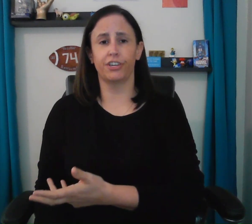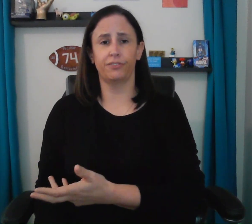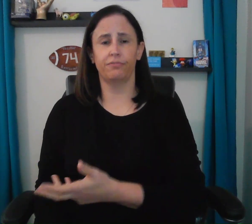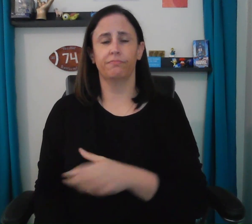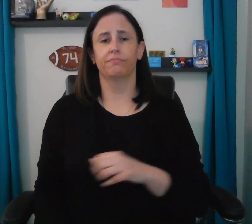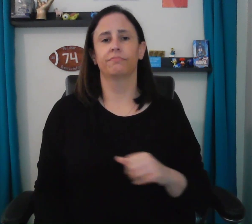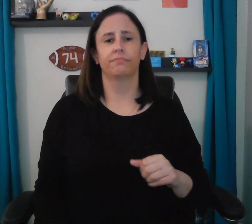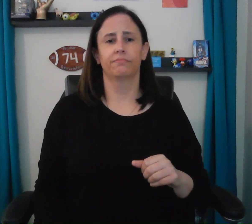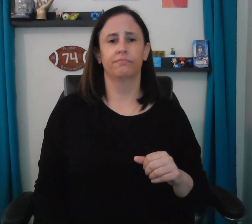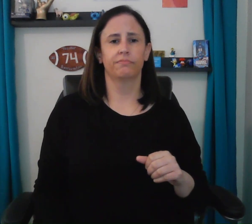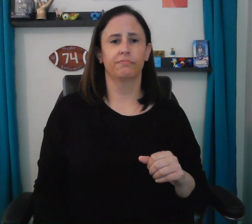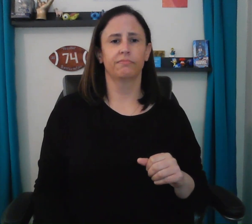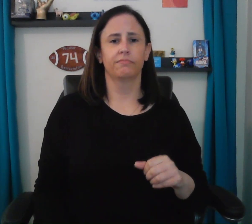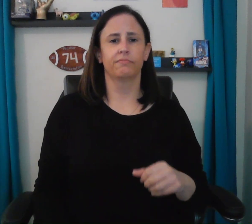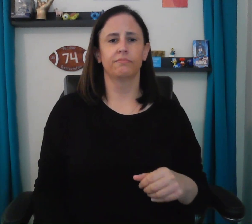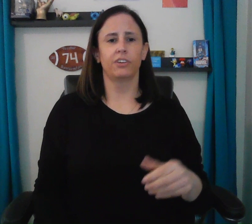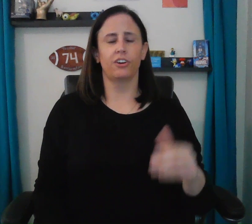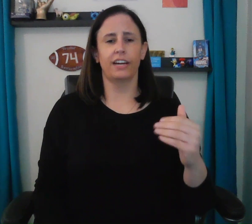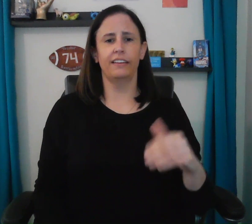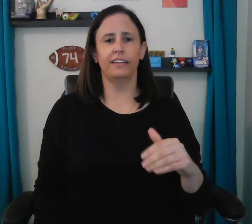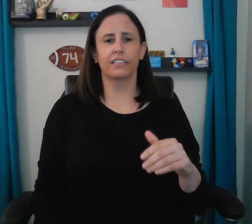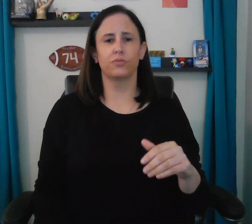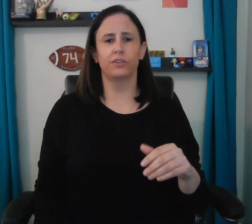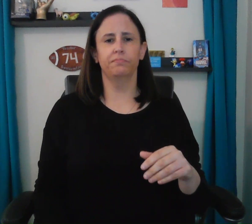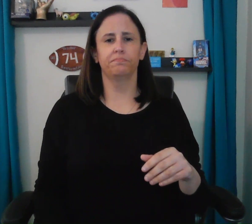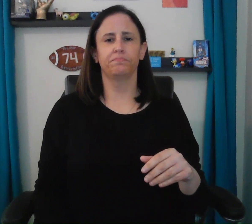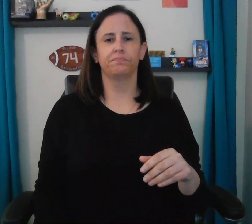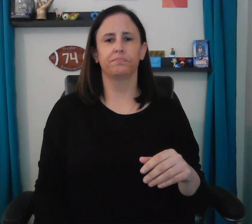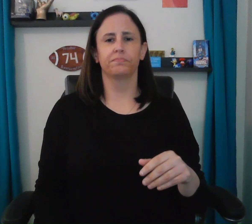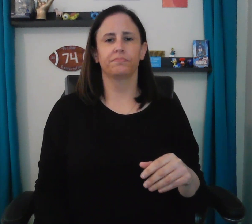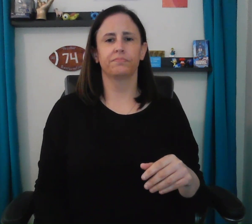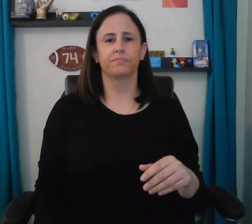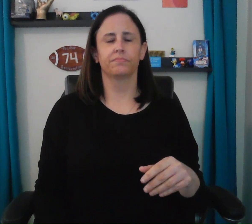afternoon. All right, next one.